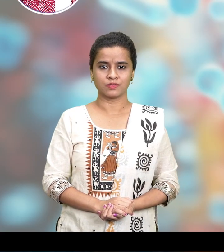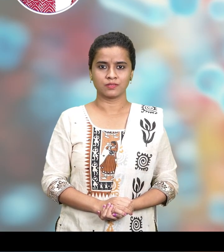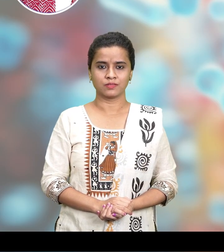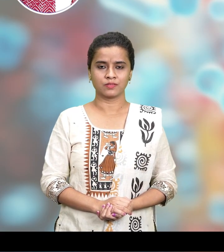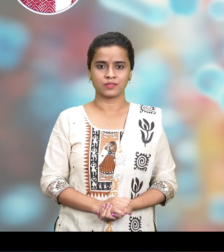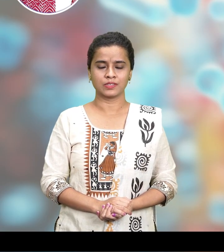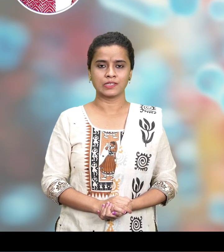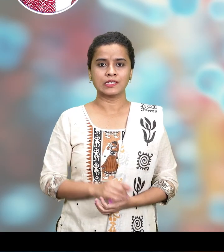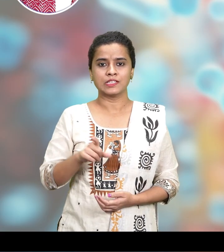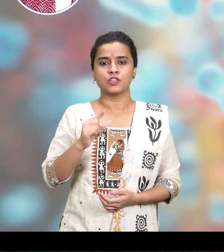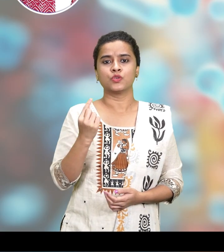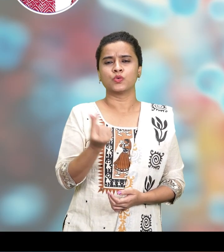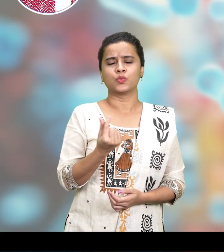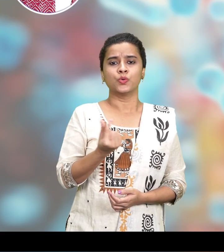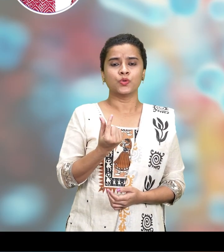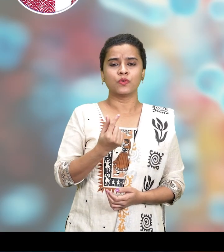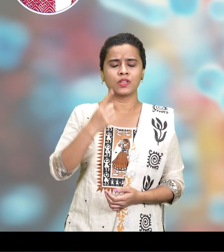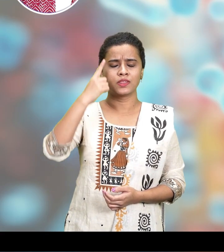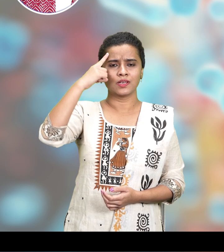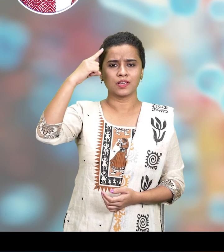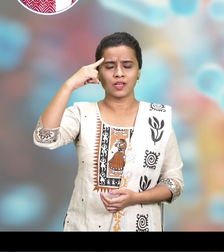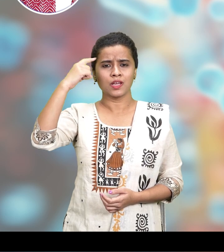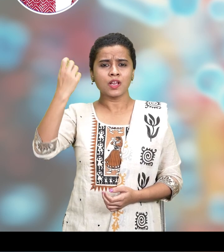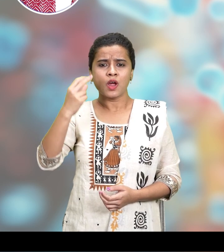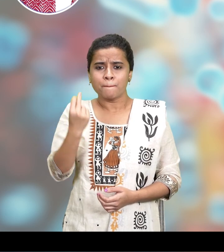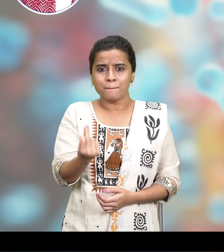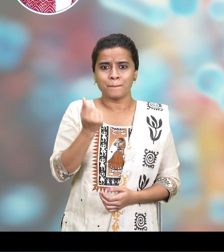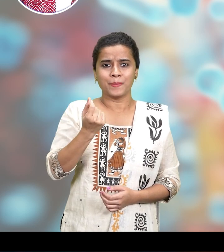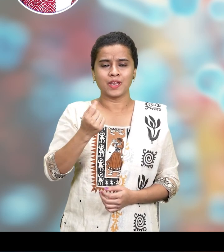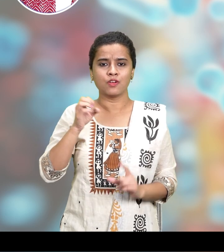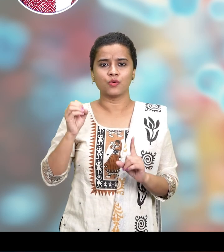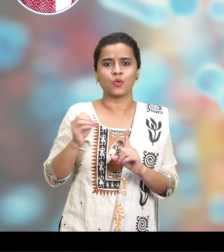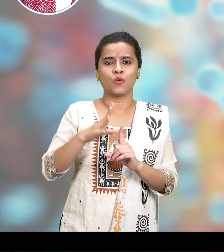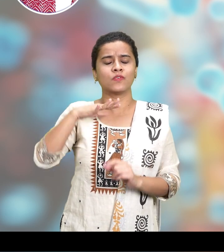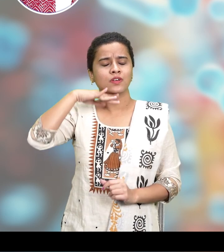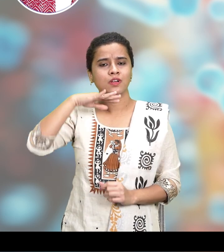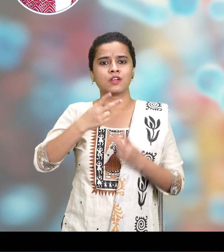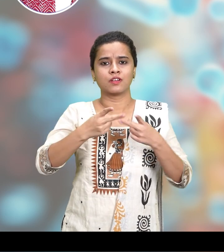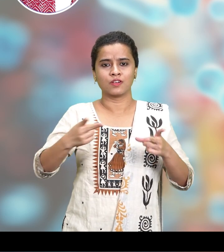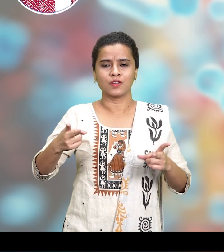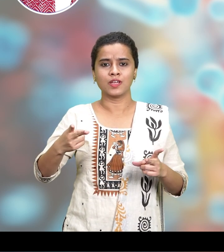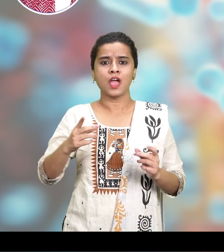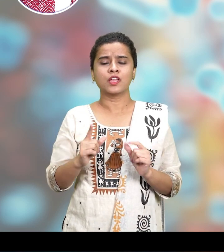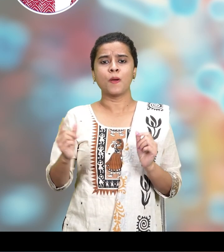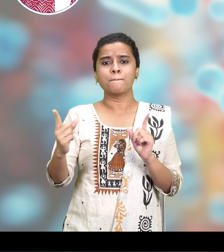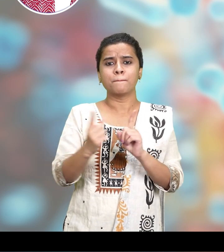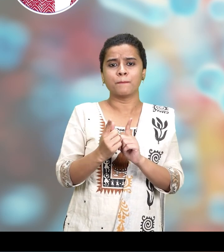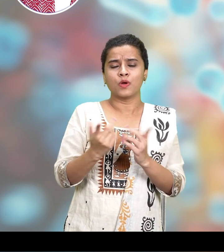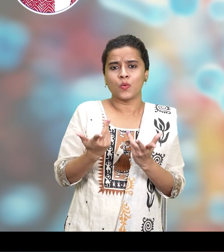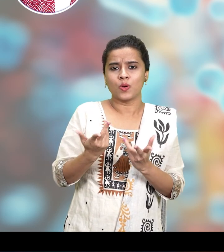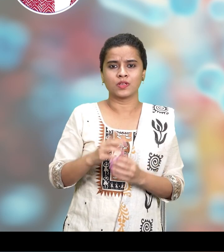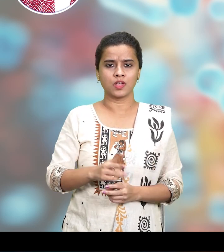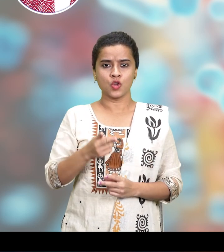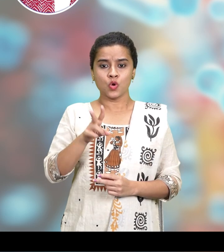It is useful to think of the immediate causes of disease as belonging to